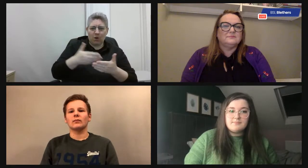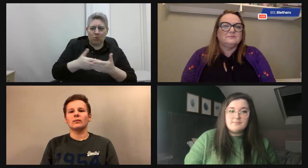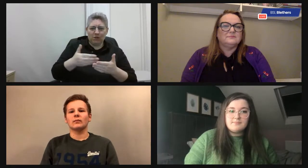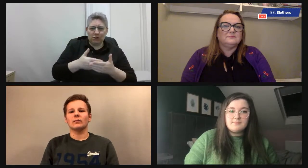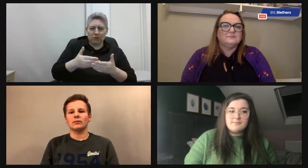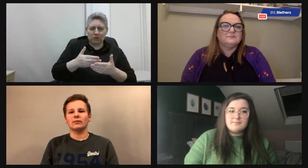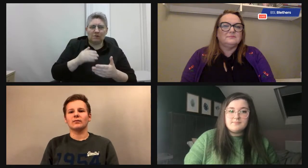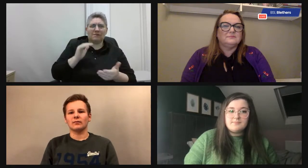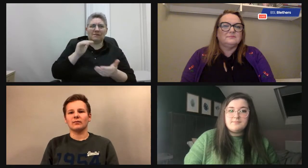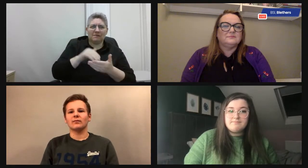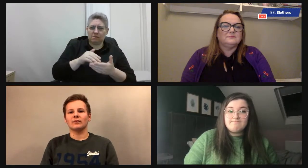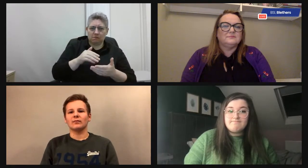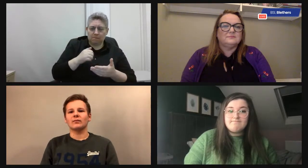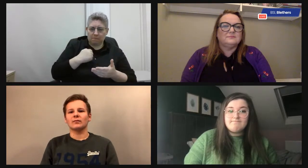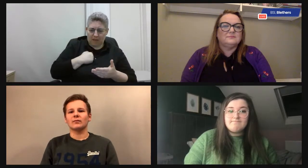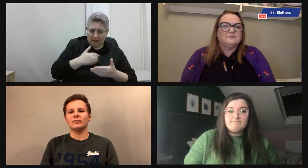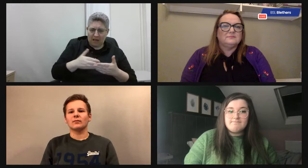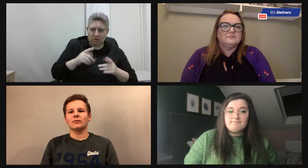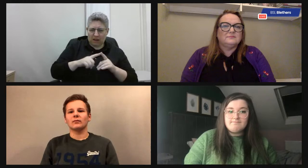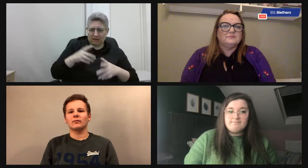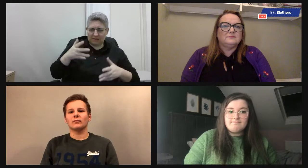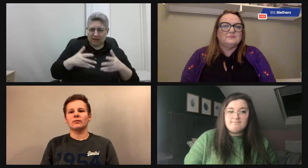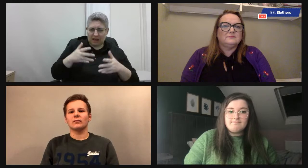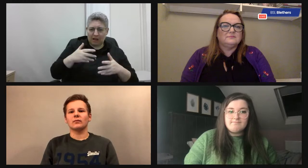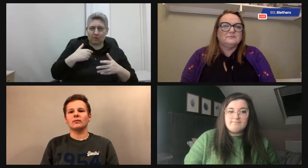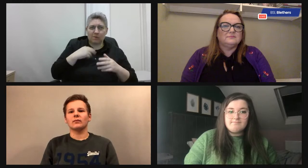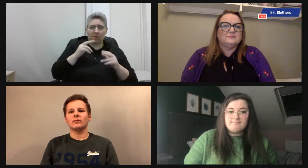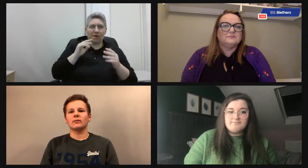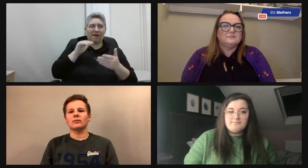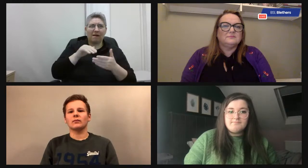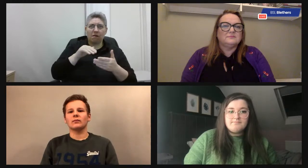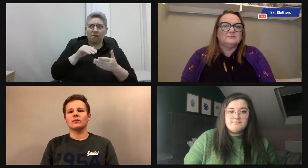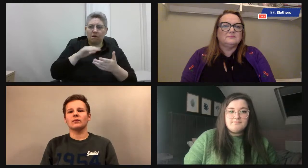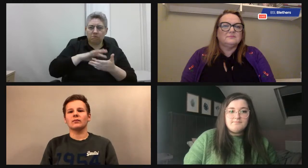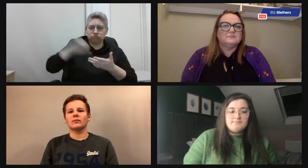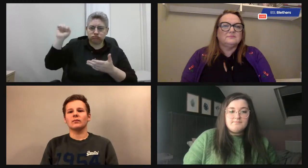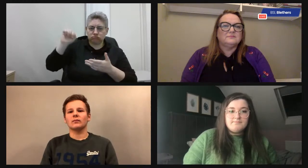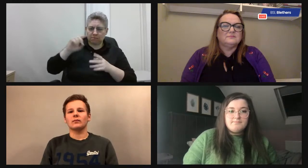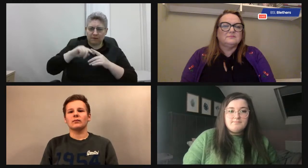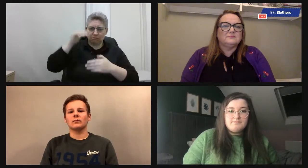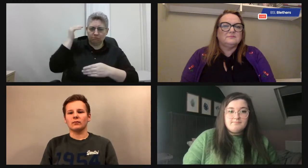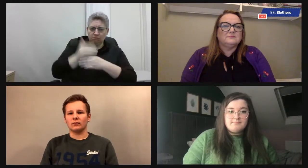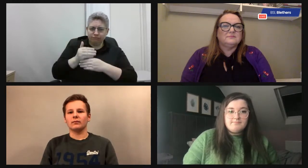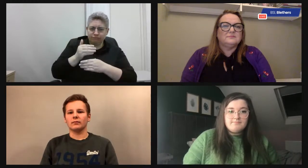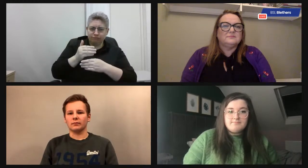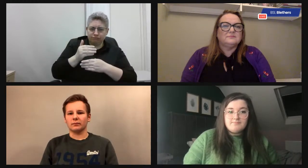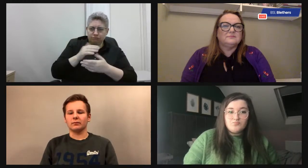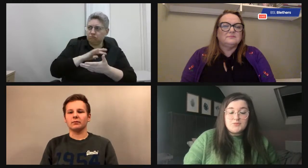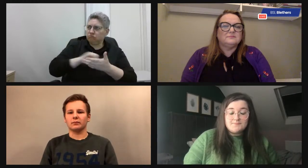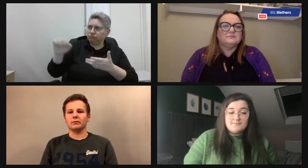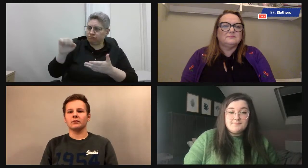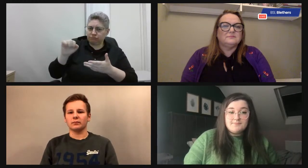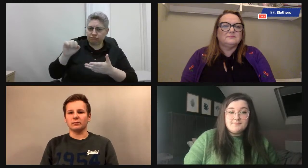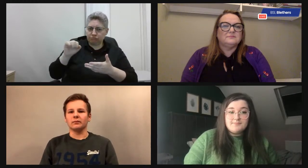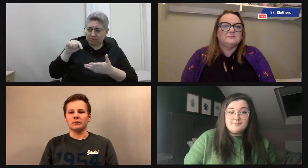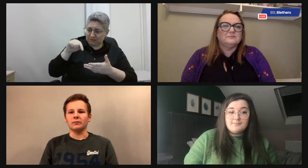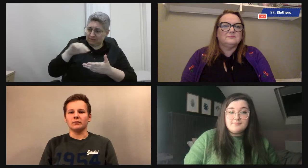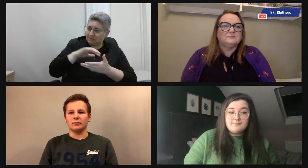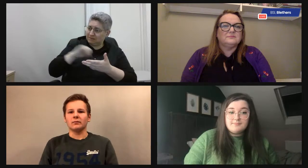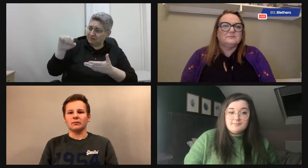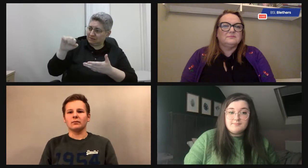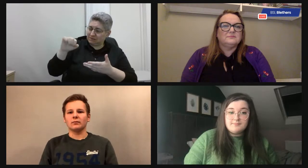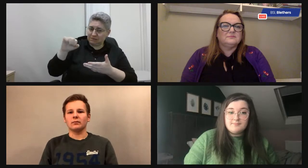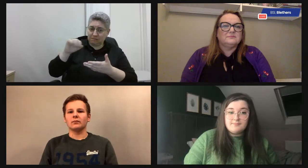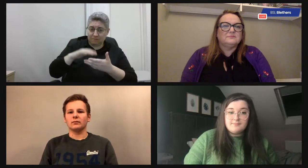people who go along to school should already have language before they get to school. But of course, many of us arrive at school